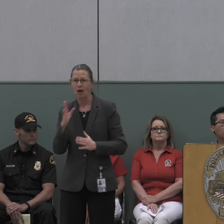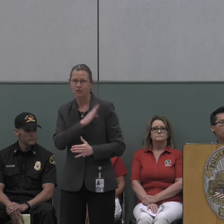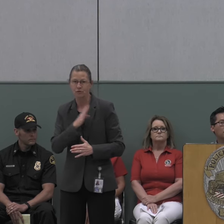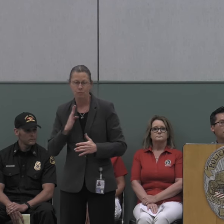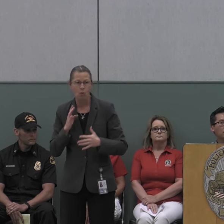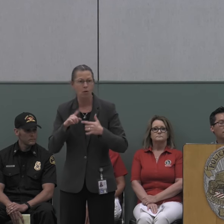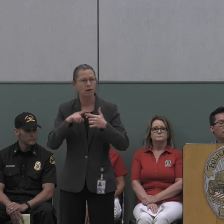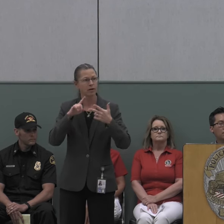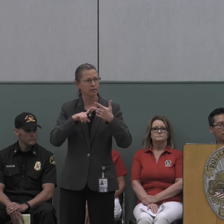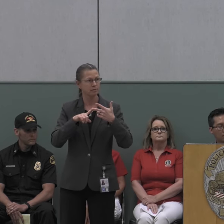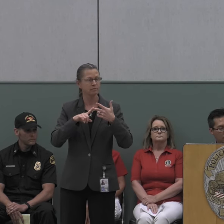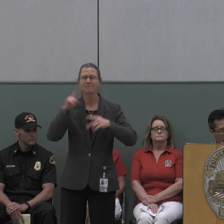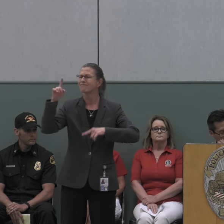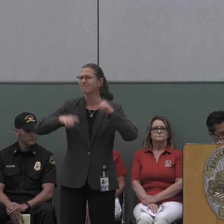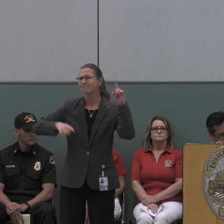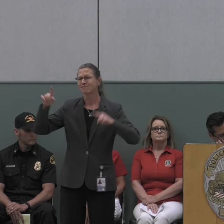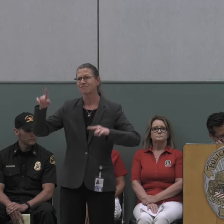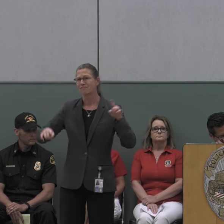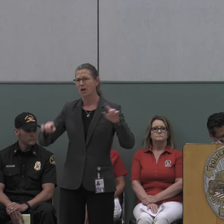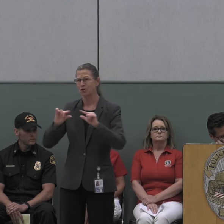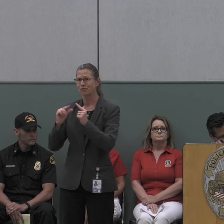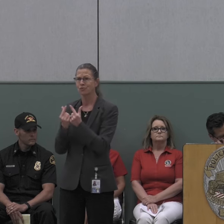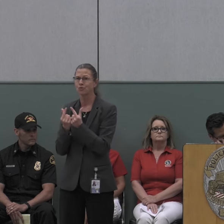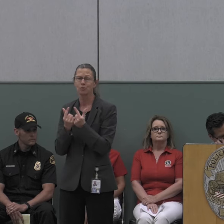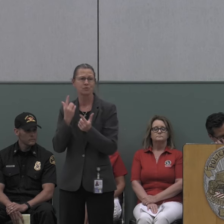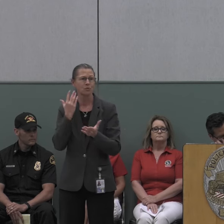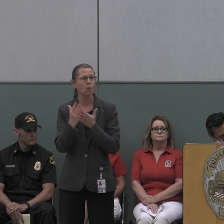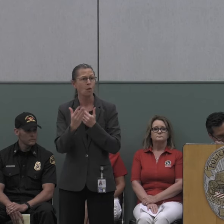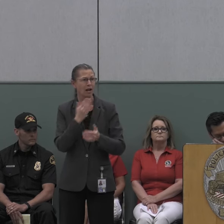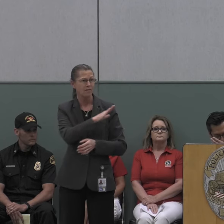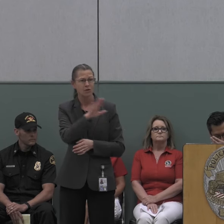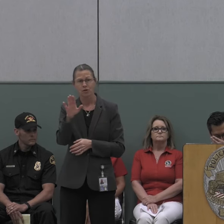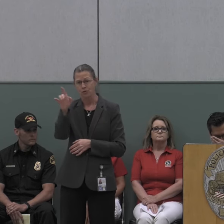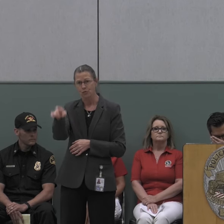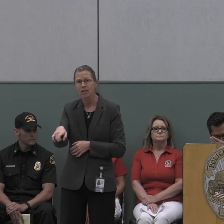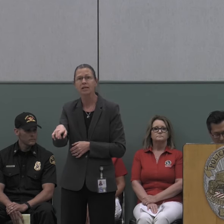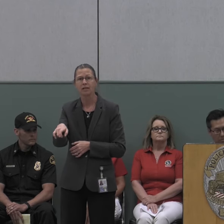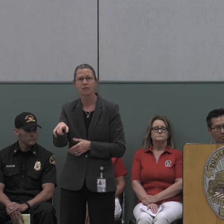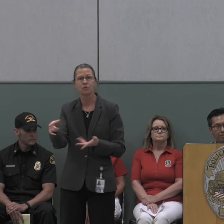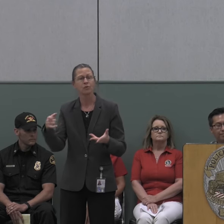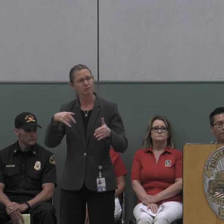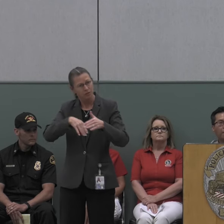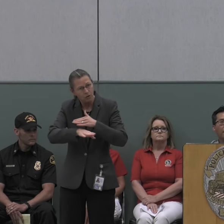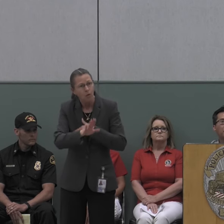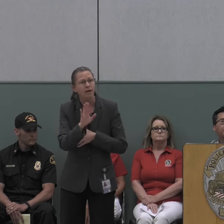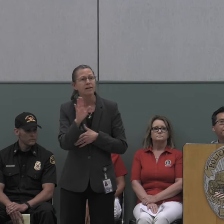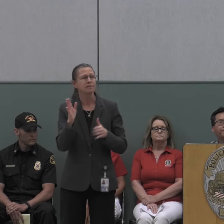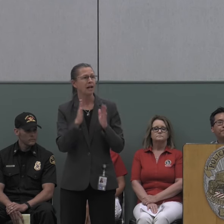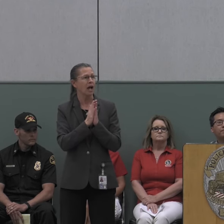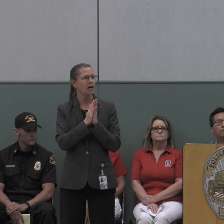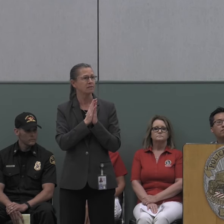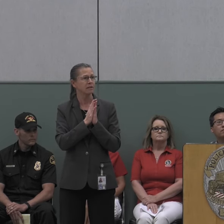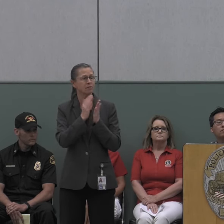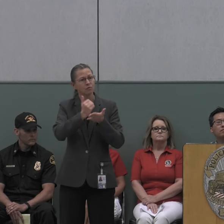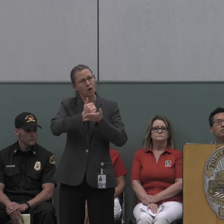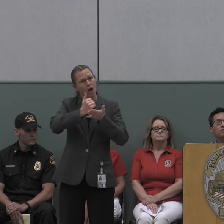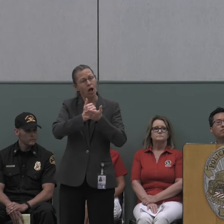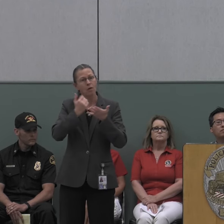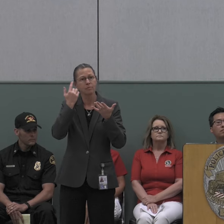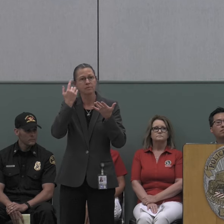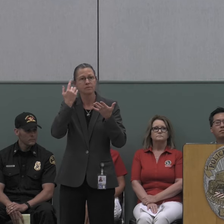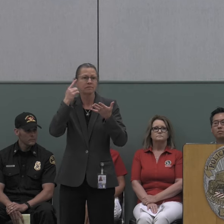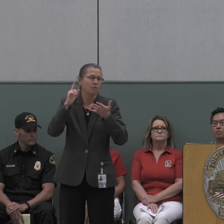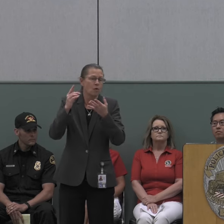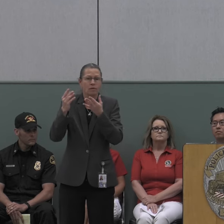various groups that anything you need, you can come in there and ask them how you can get something for to fix your